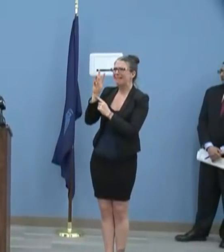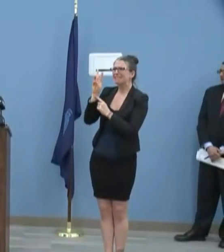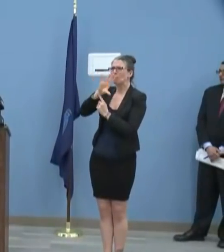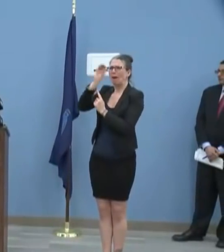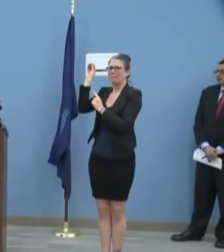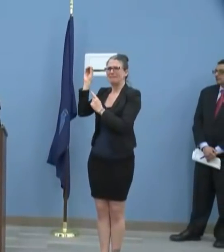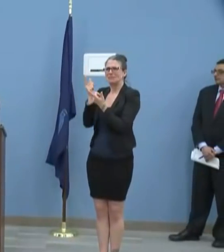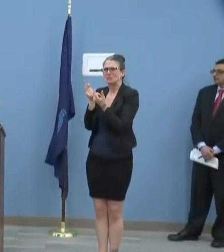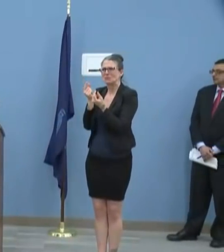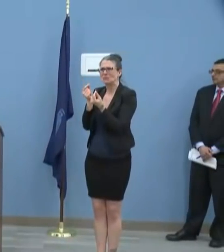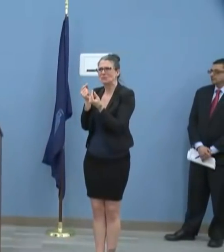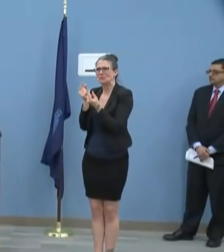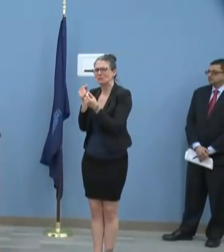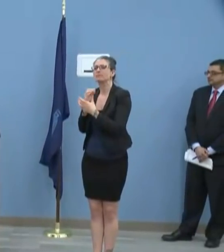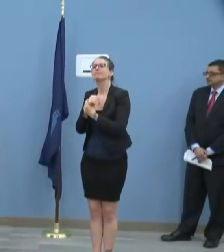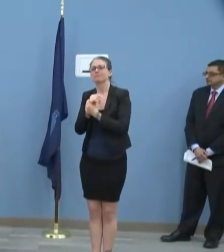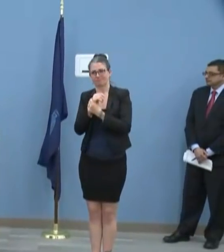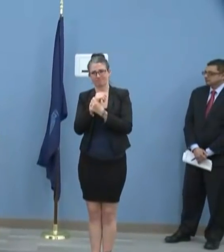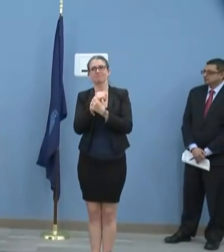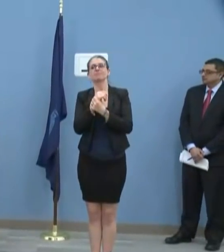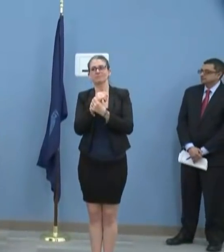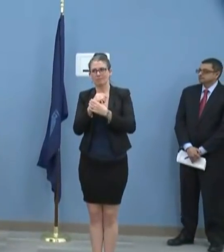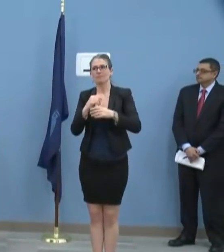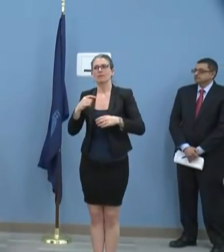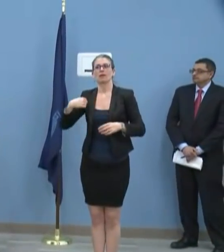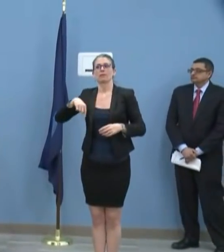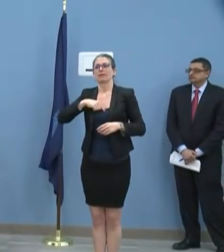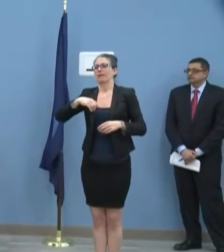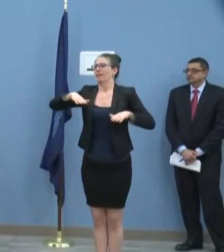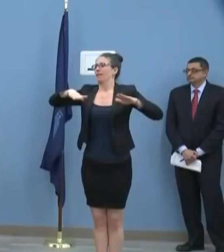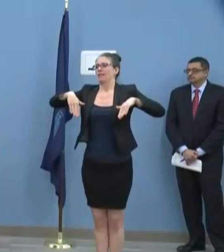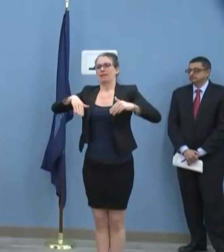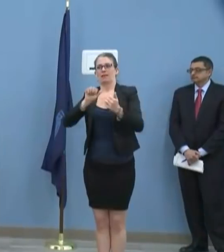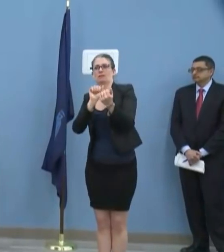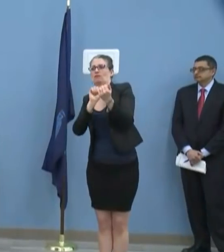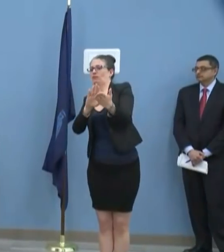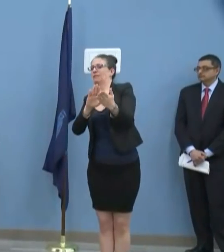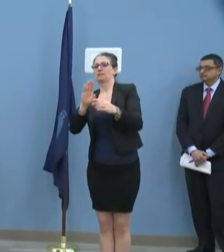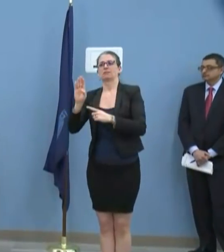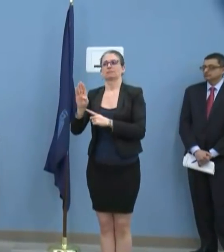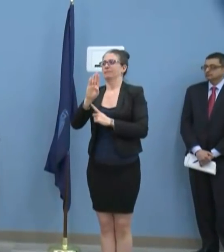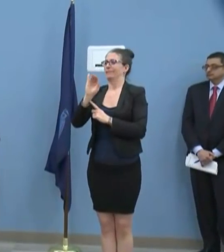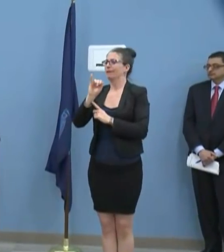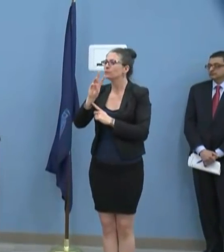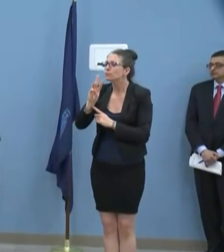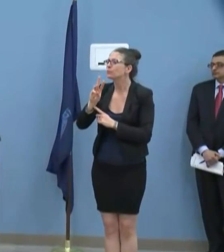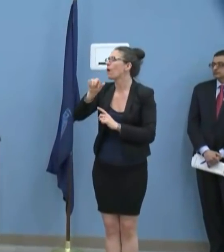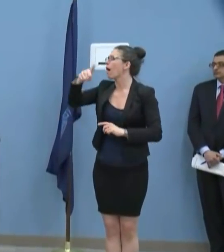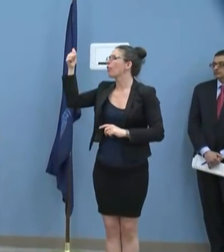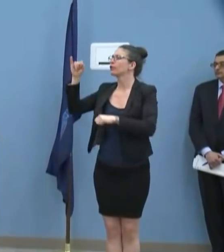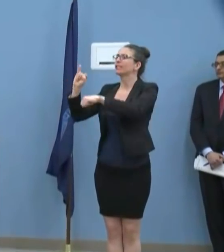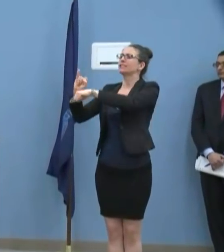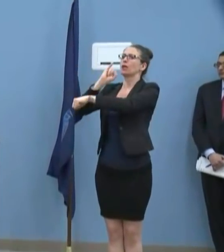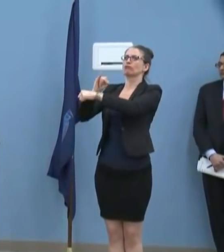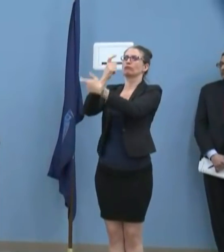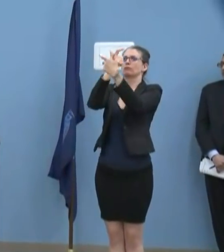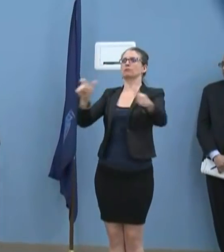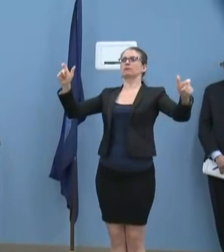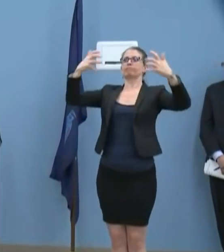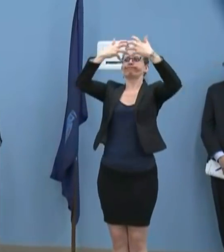We're not addressing industrial sites, commercial sites of that sort. We're talking about public-facing